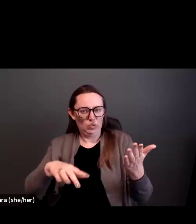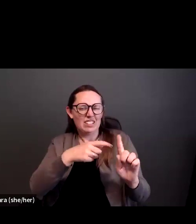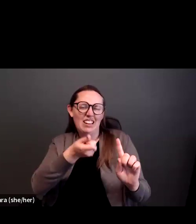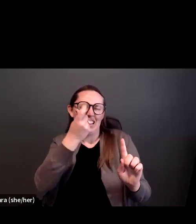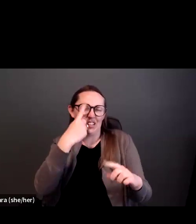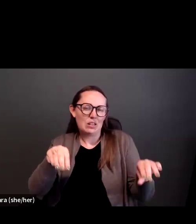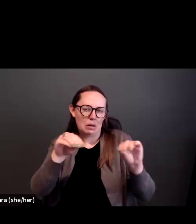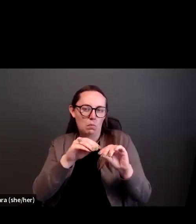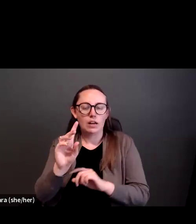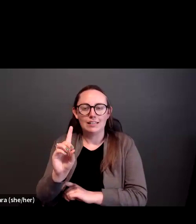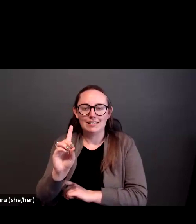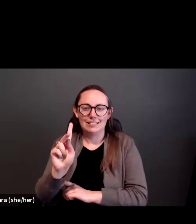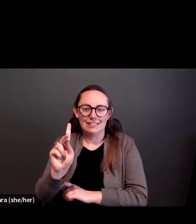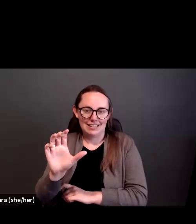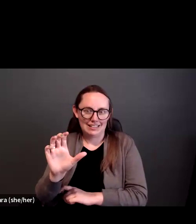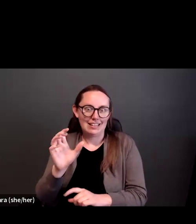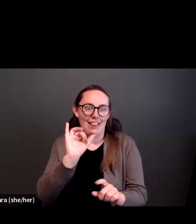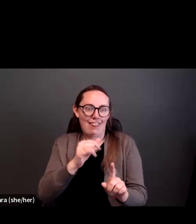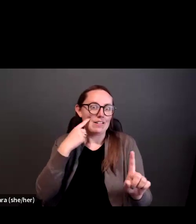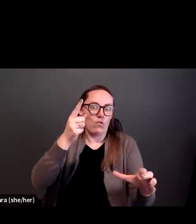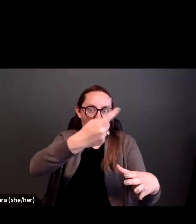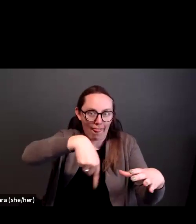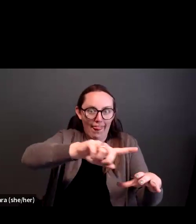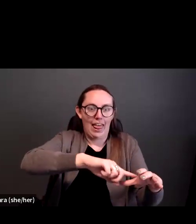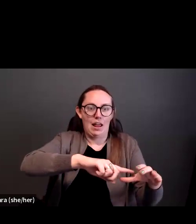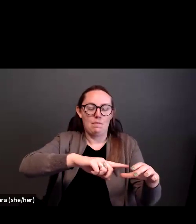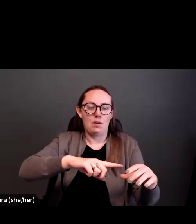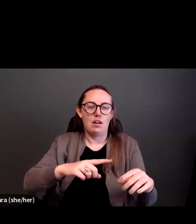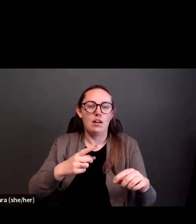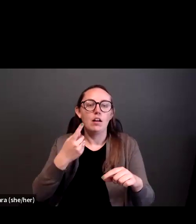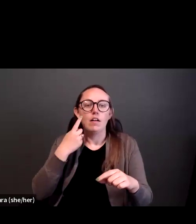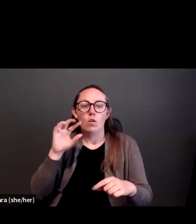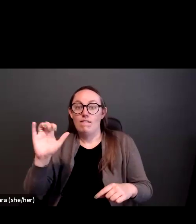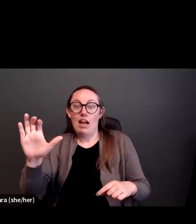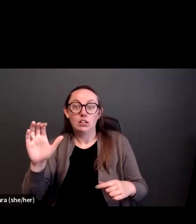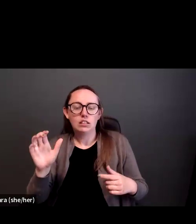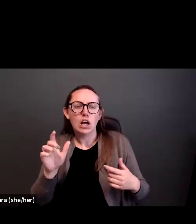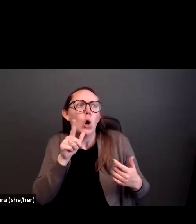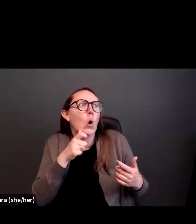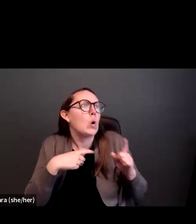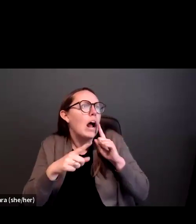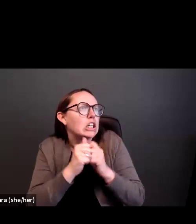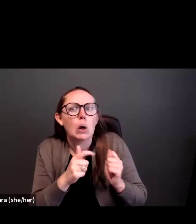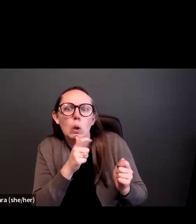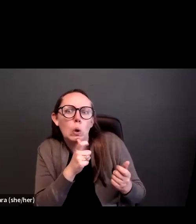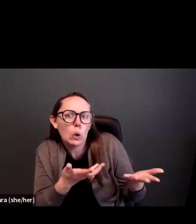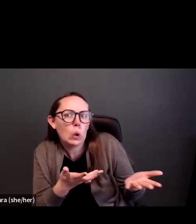think, squishy, when it comes to faculty, and they're like, who do I talk to about this thing? We're like, I don't know, just email one of us, it'll get to the right